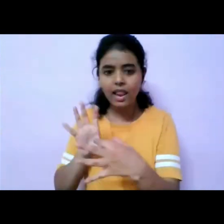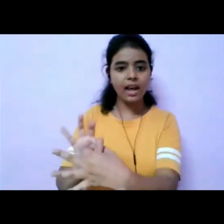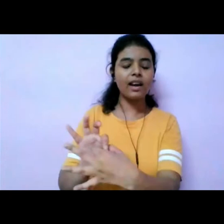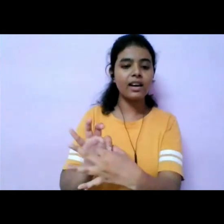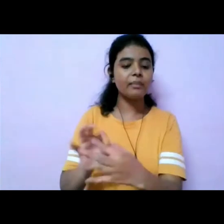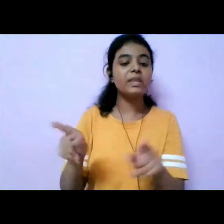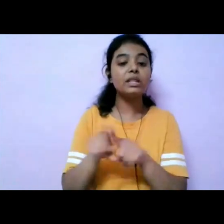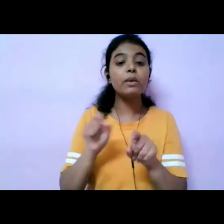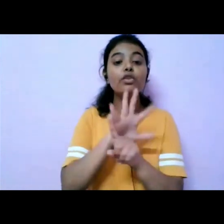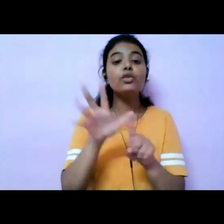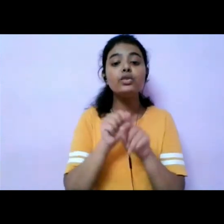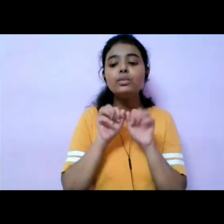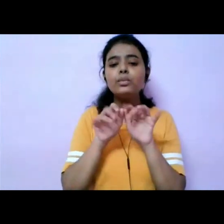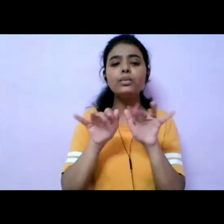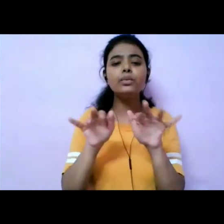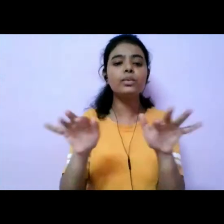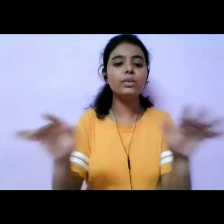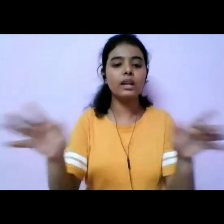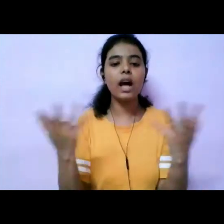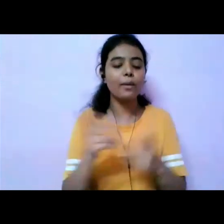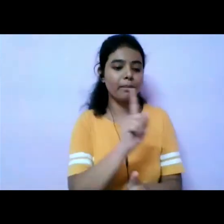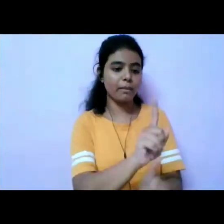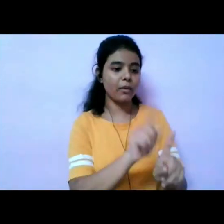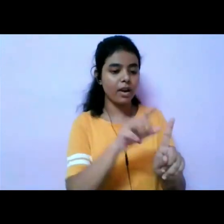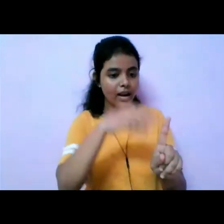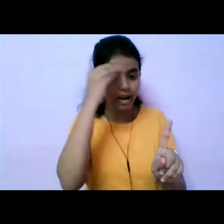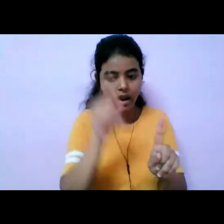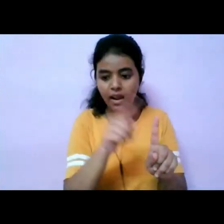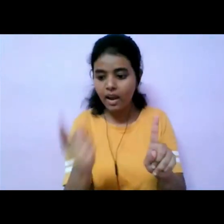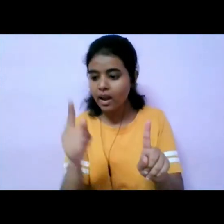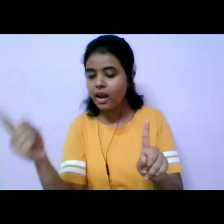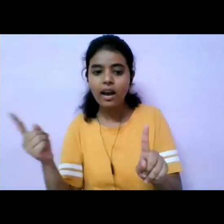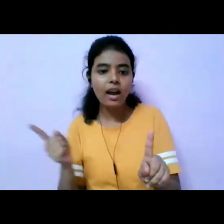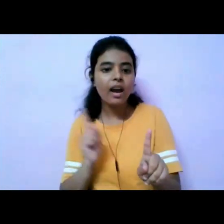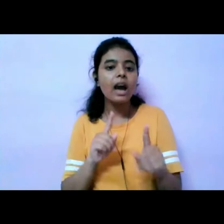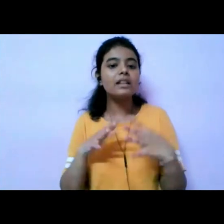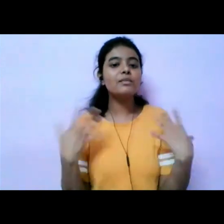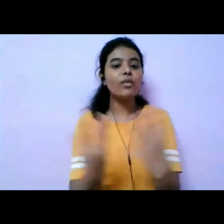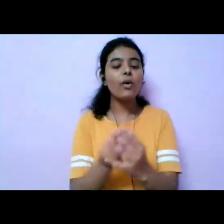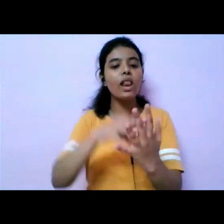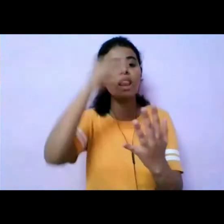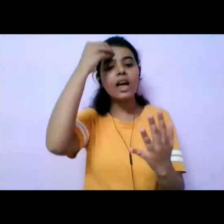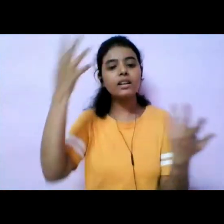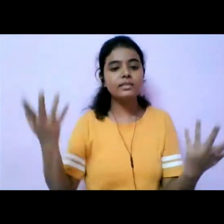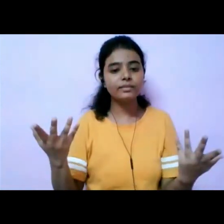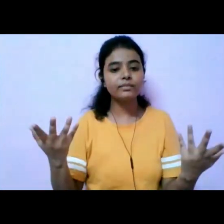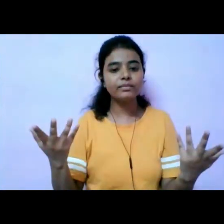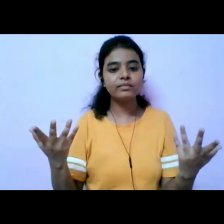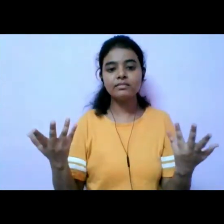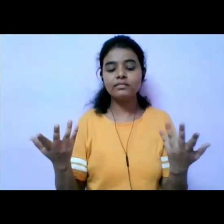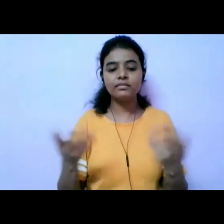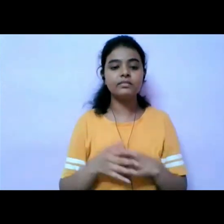Culture spreads from individual to individual, often by subterranean